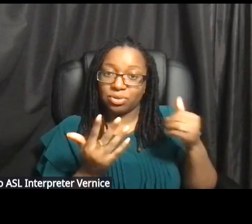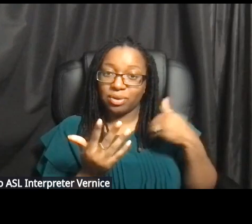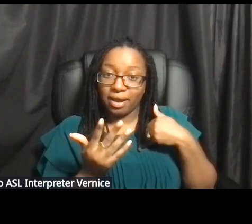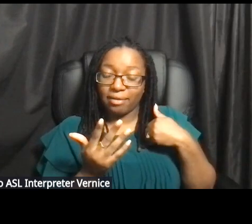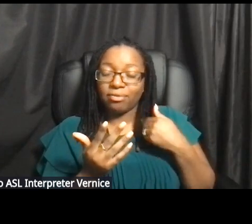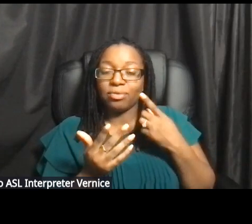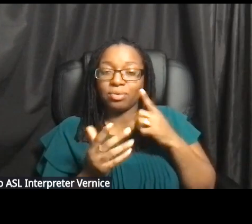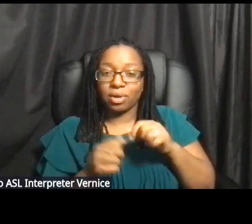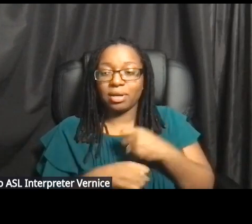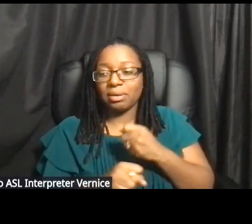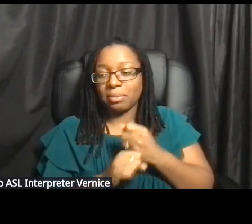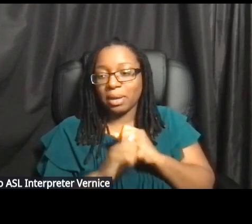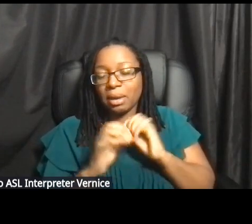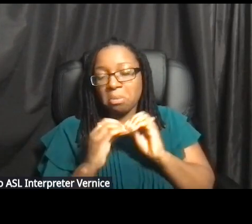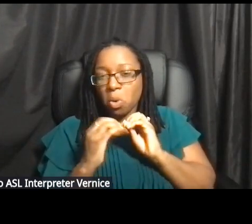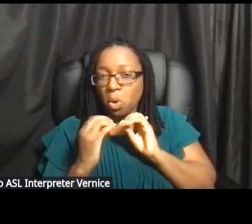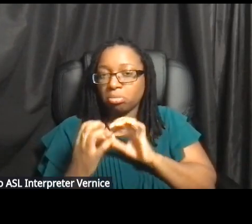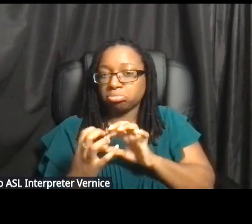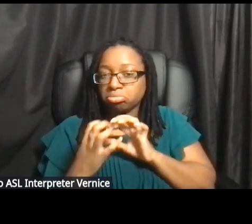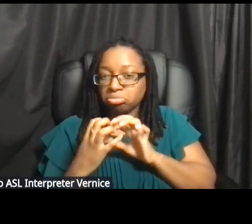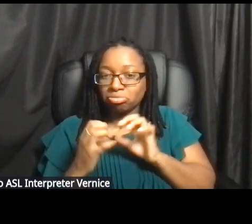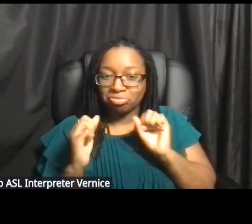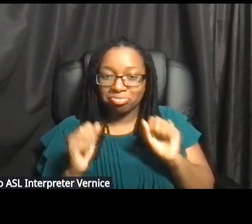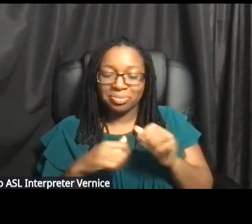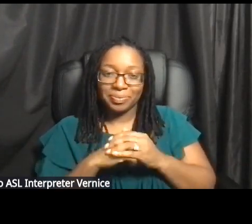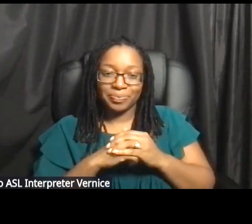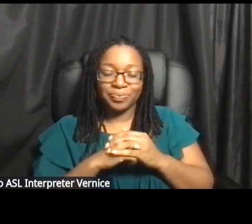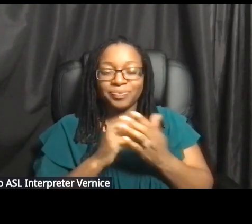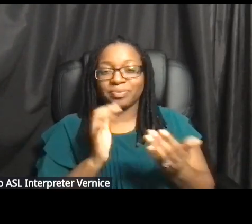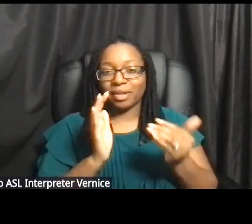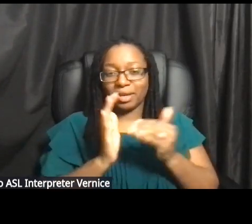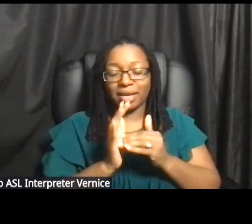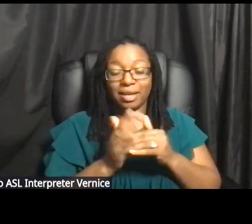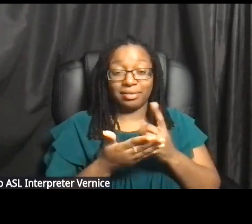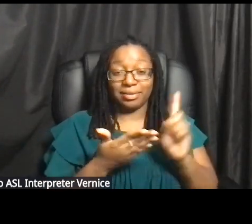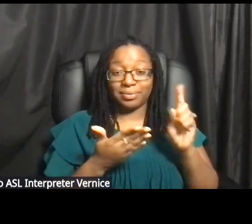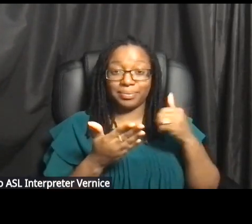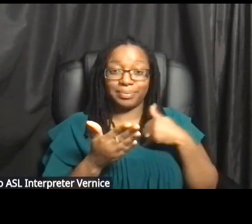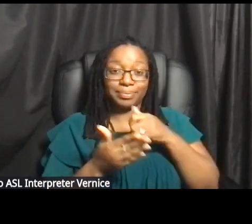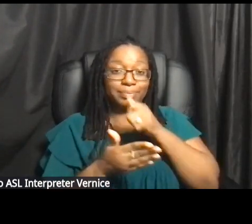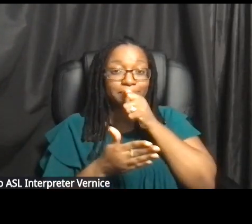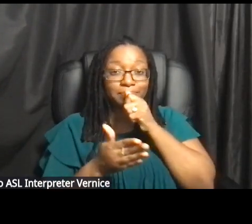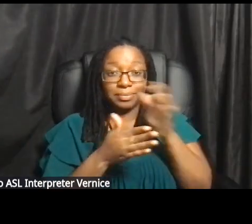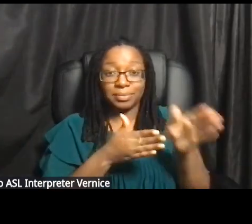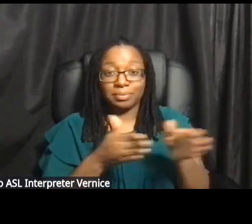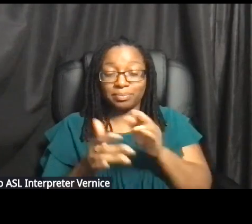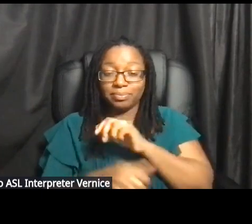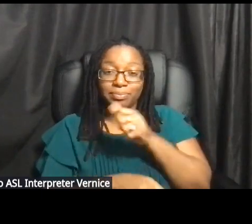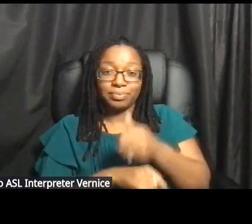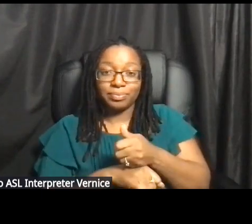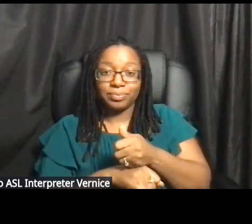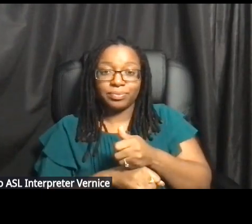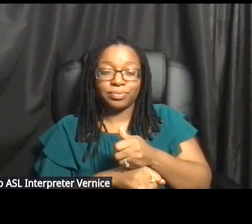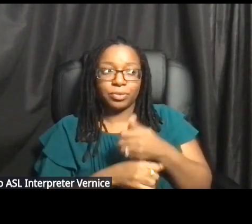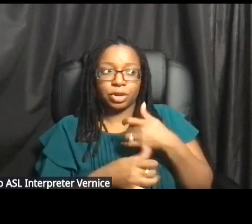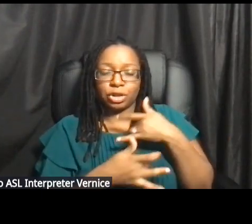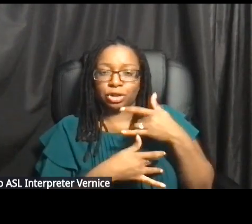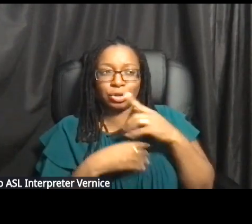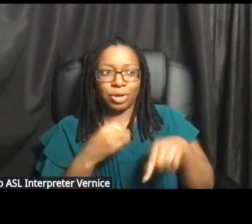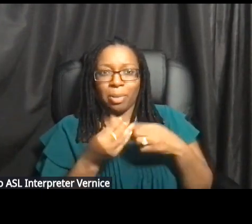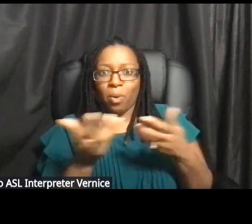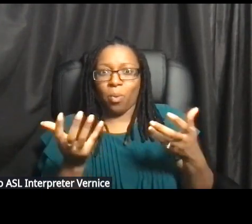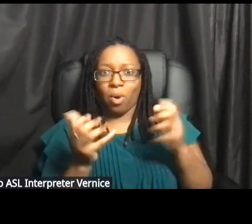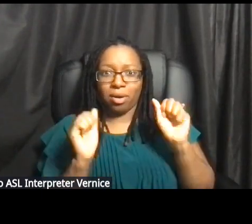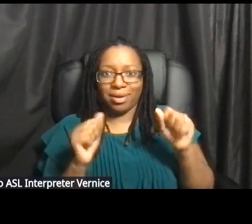create friction. And that comes back to the privacy plan we made last week. What are you worried about getting out there? Like, what is